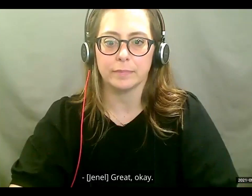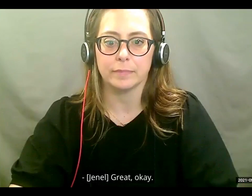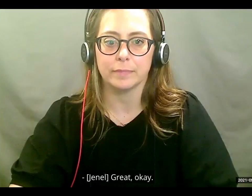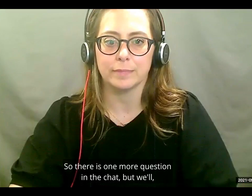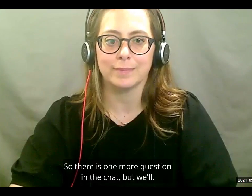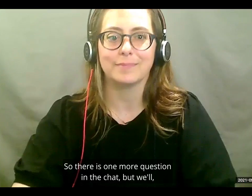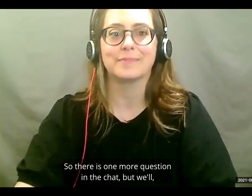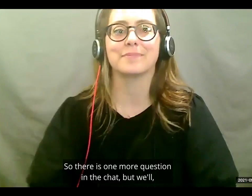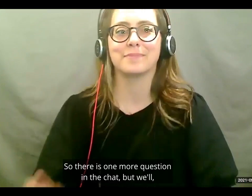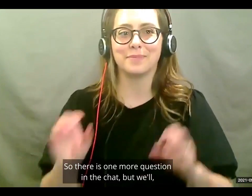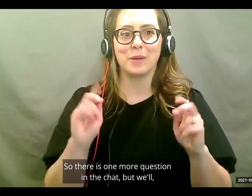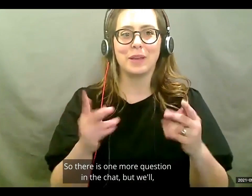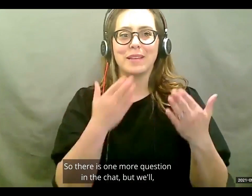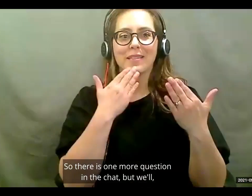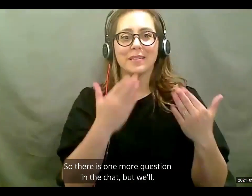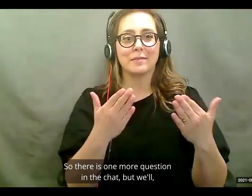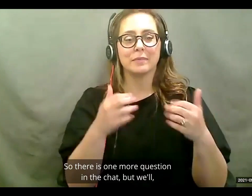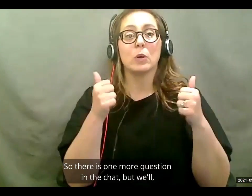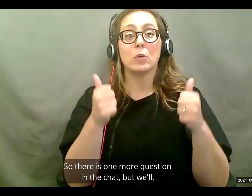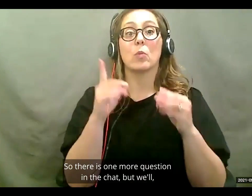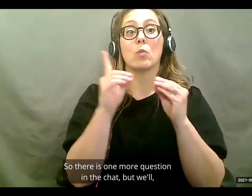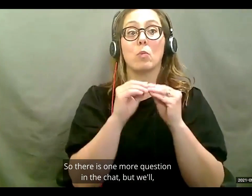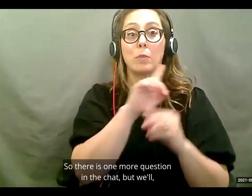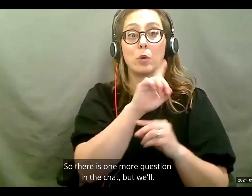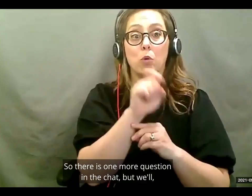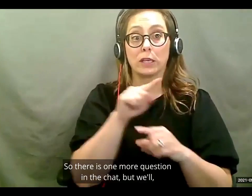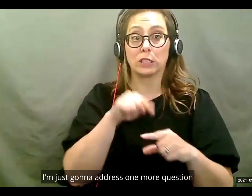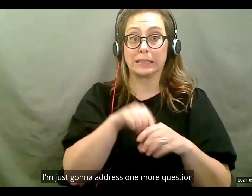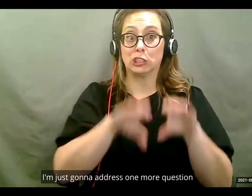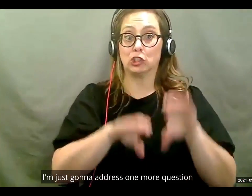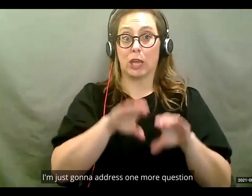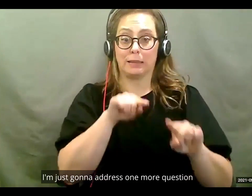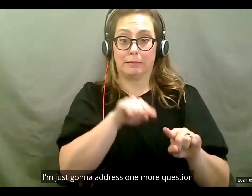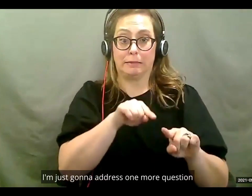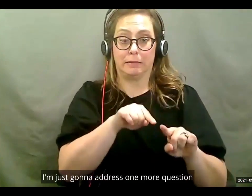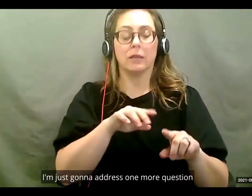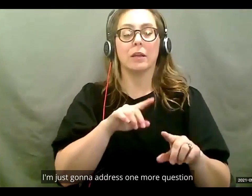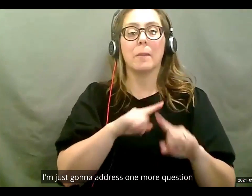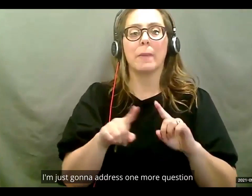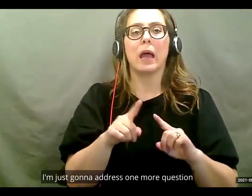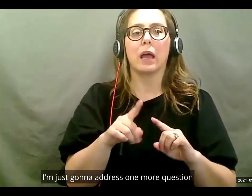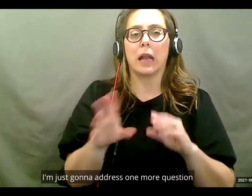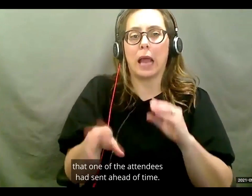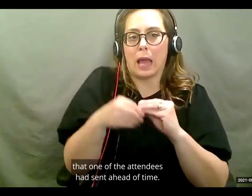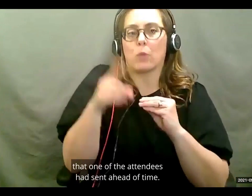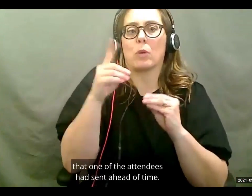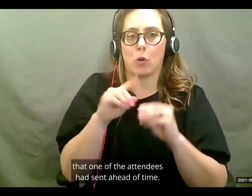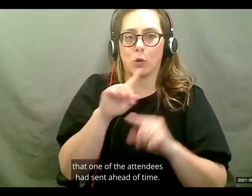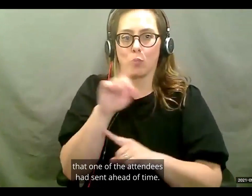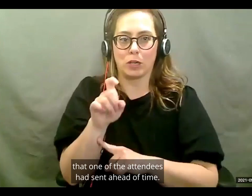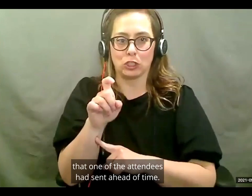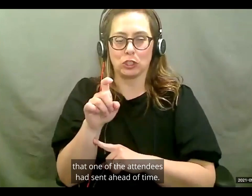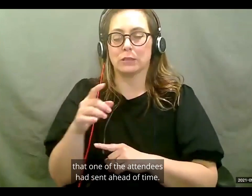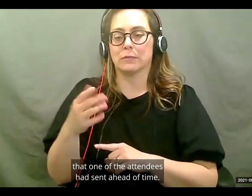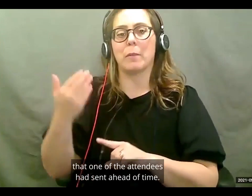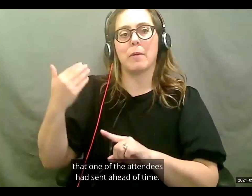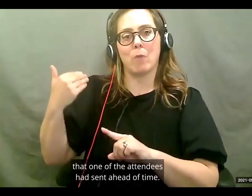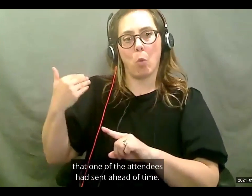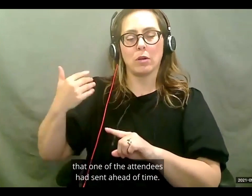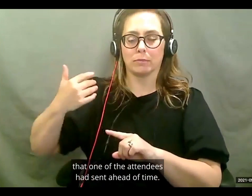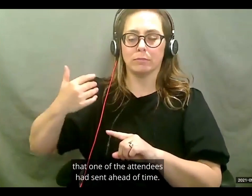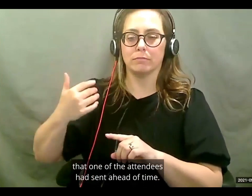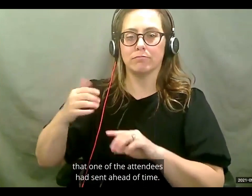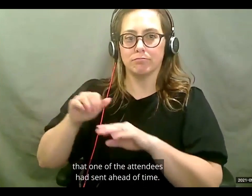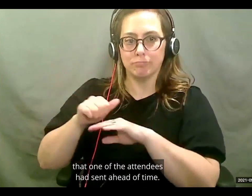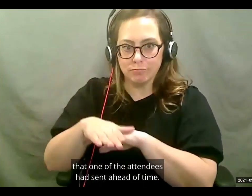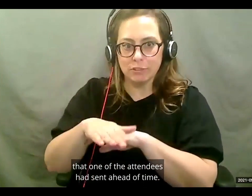Great. Okay. So there is one more question in the chat, but I'm just going to address one more question that one of the attendees had